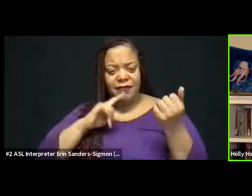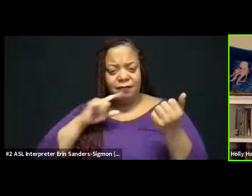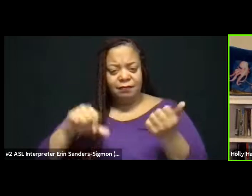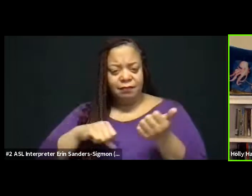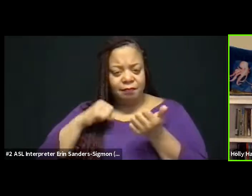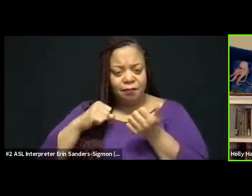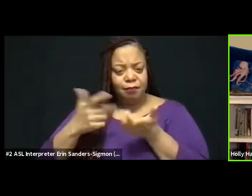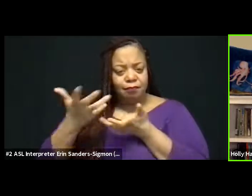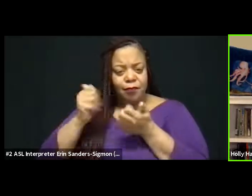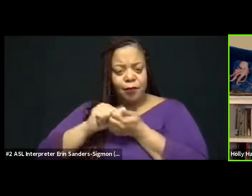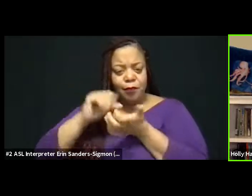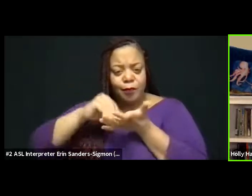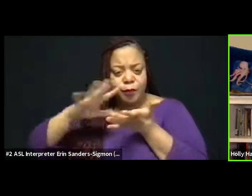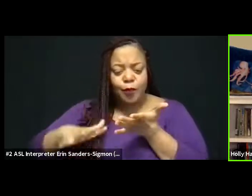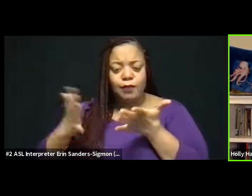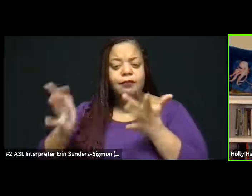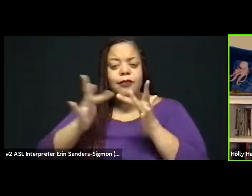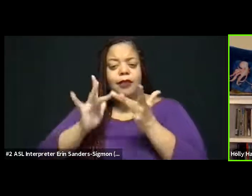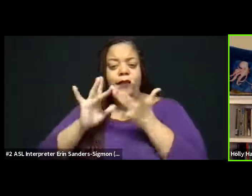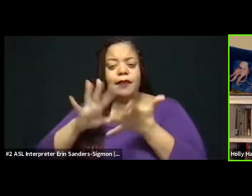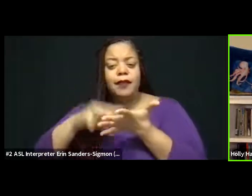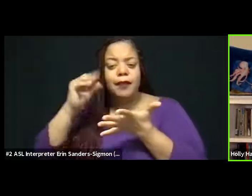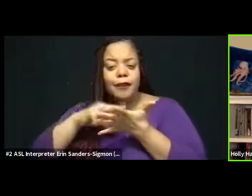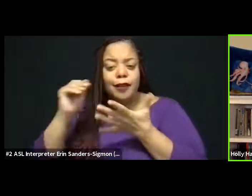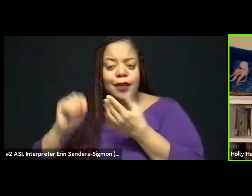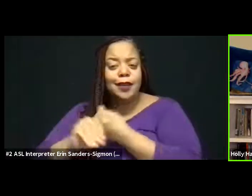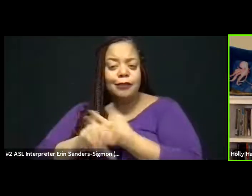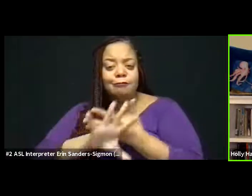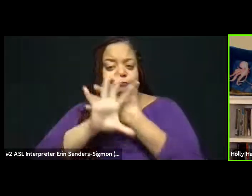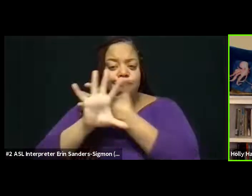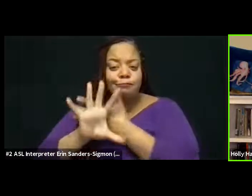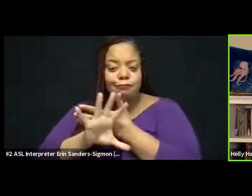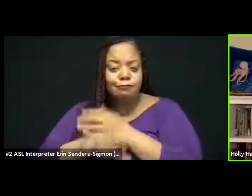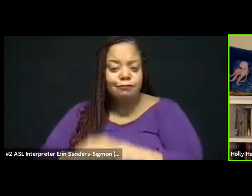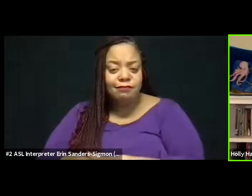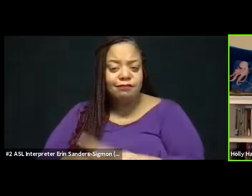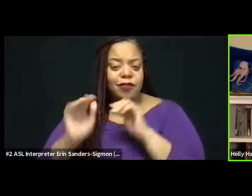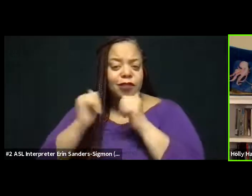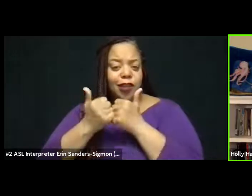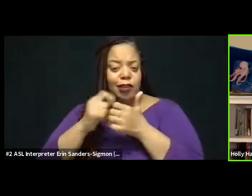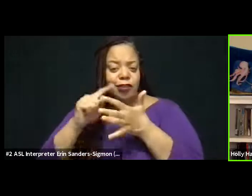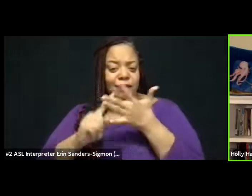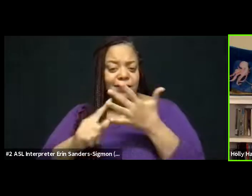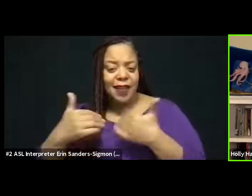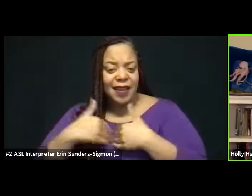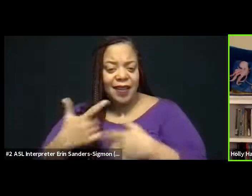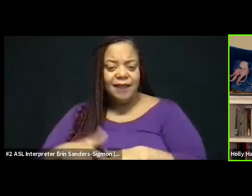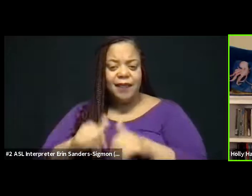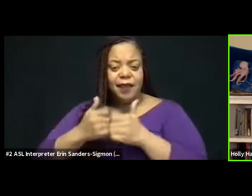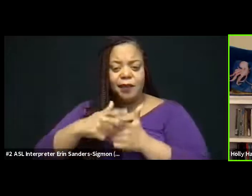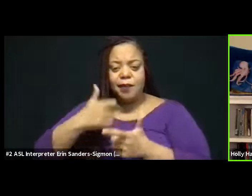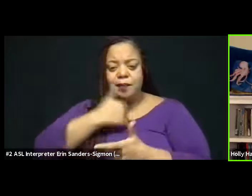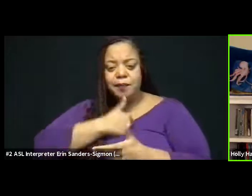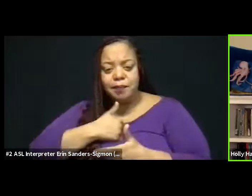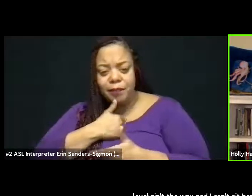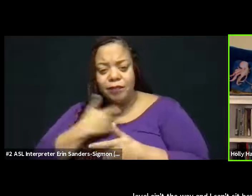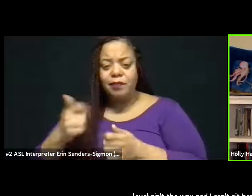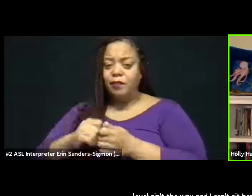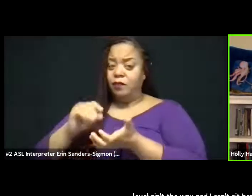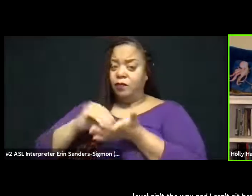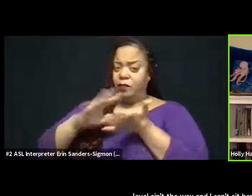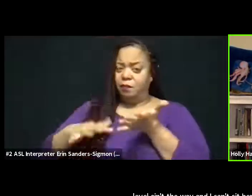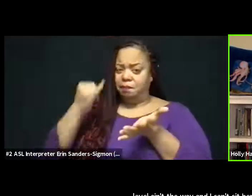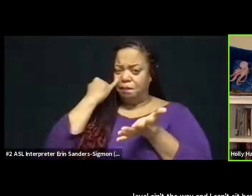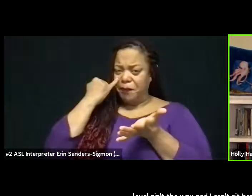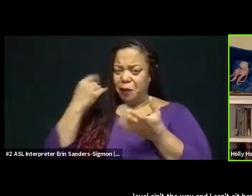into a better practice of apologizing to my students when things weren't presented very clearly, and for also